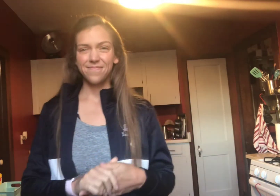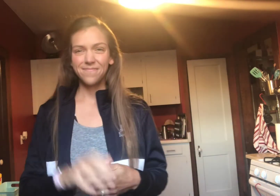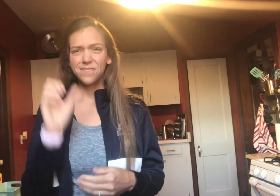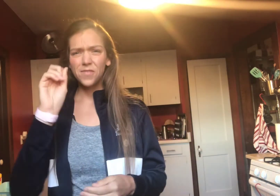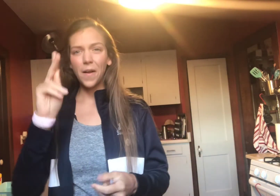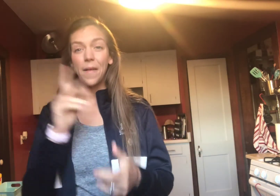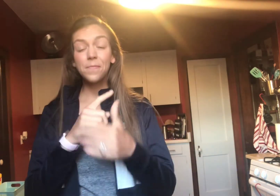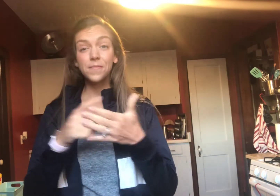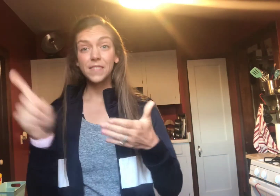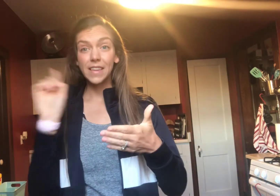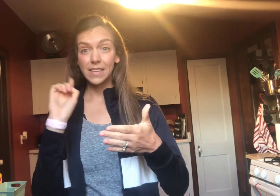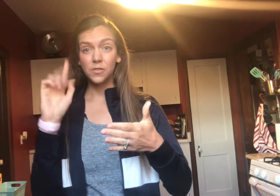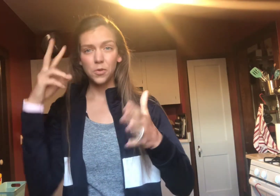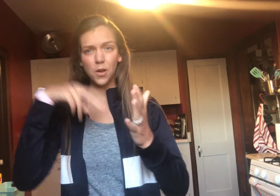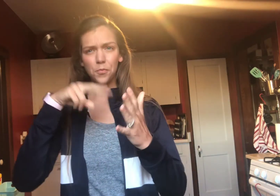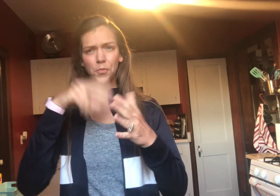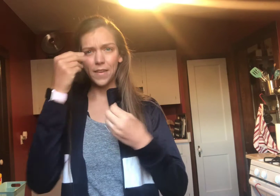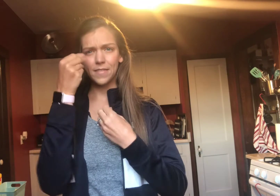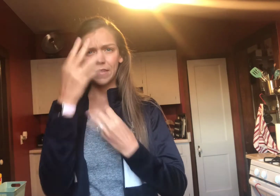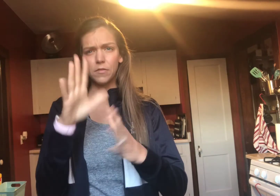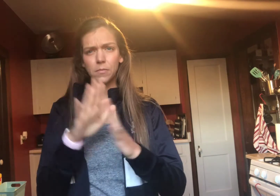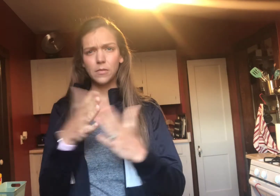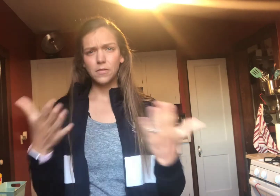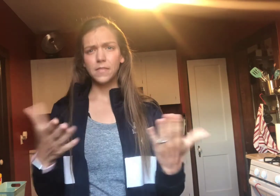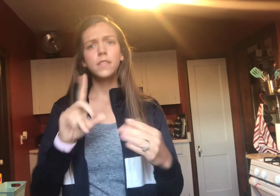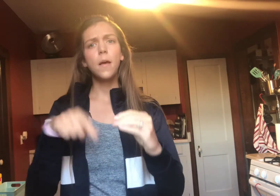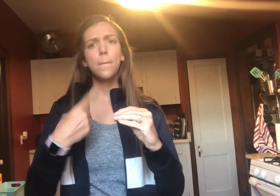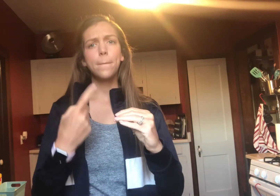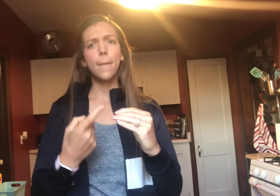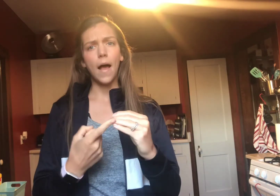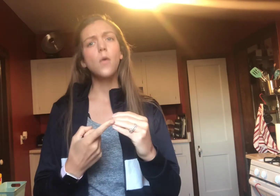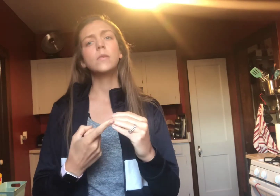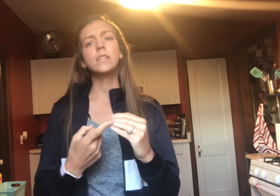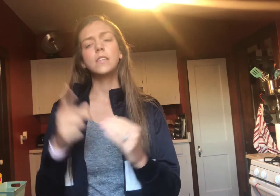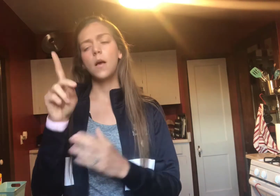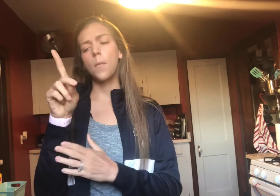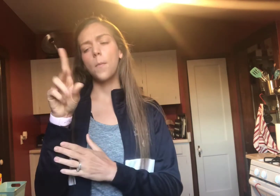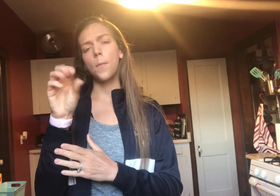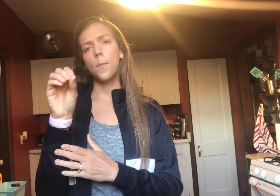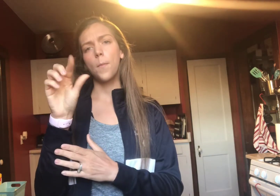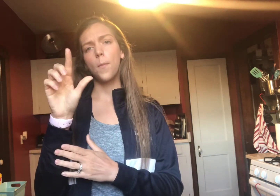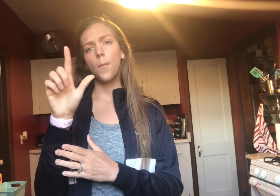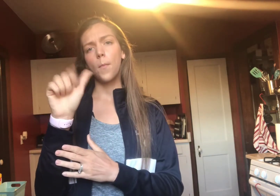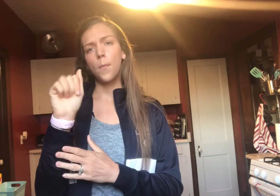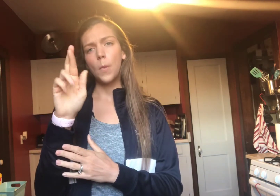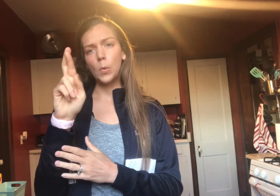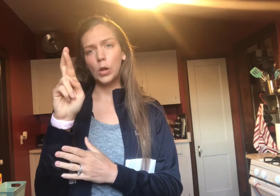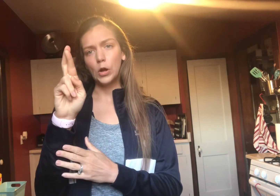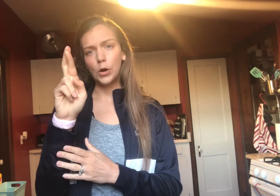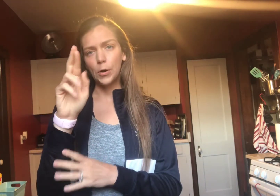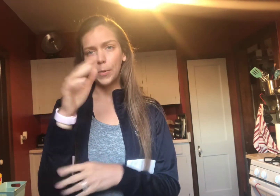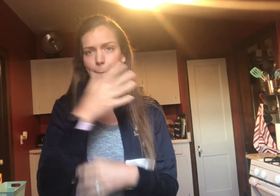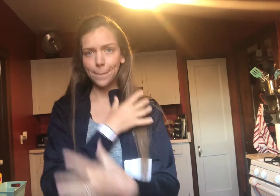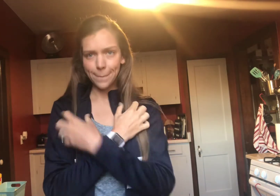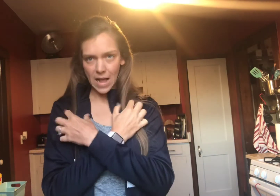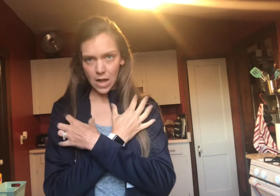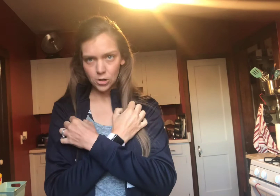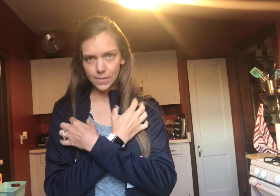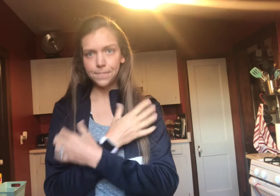Hey guys. Okay, so last week we read an informational text about polar bears.